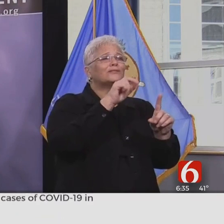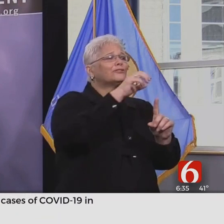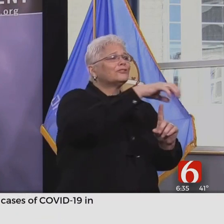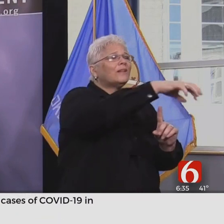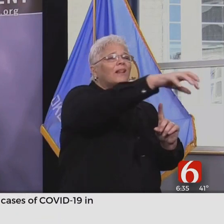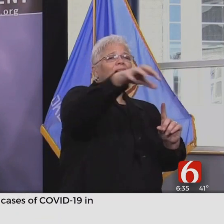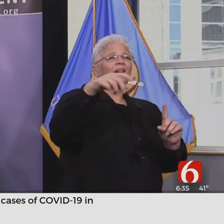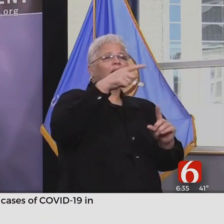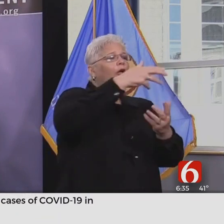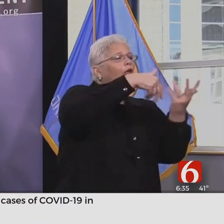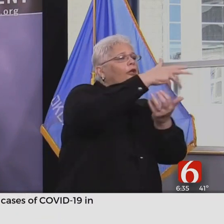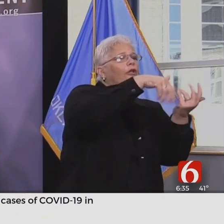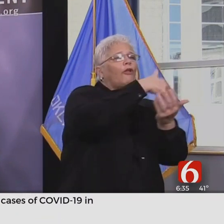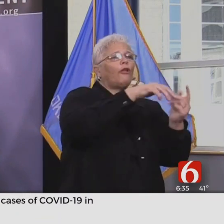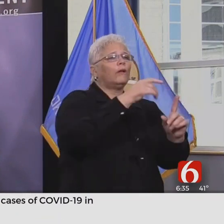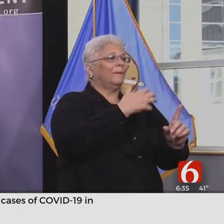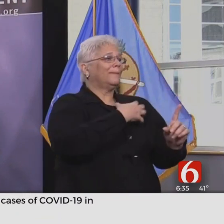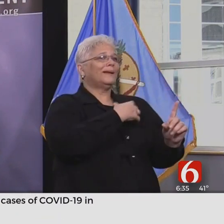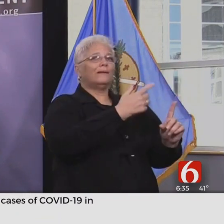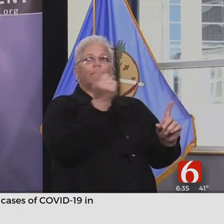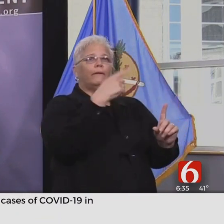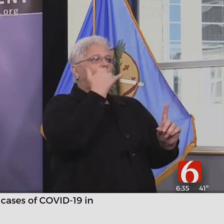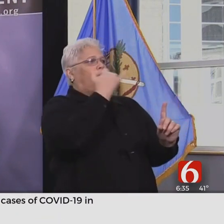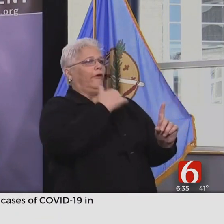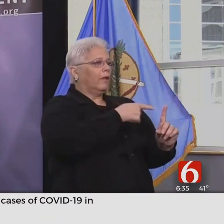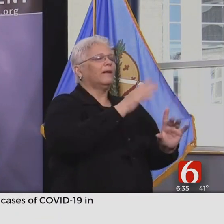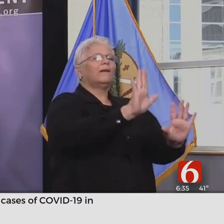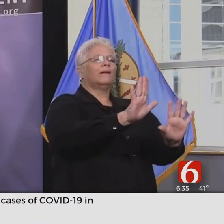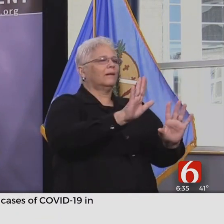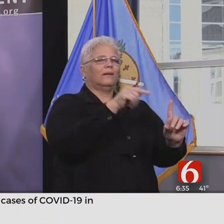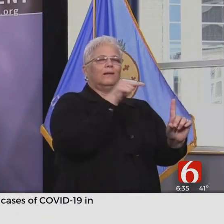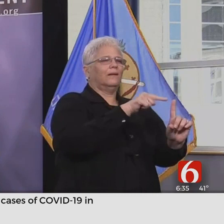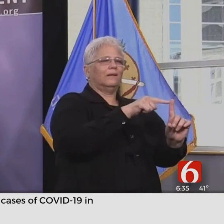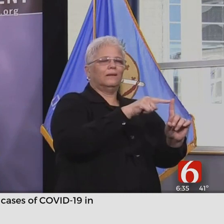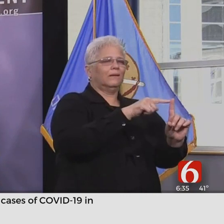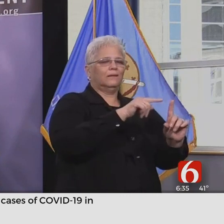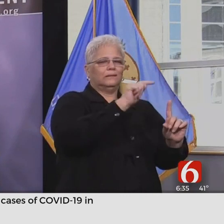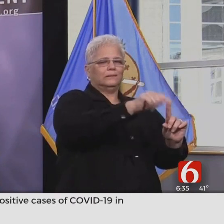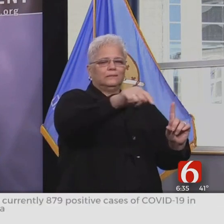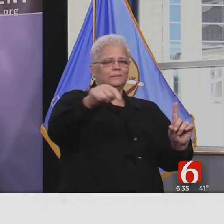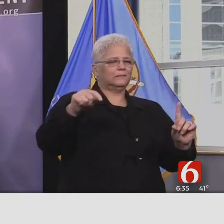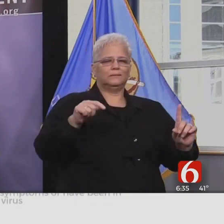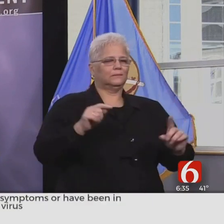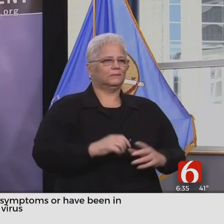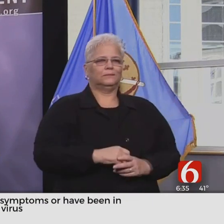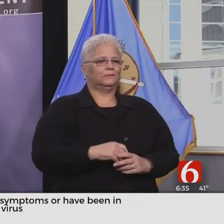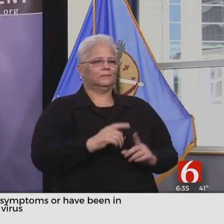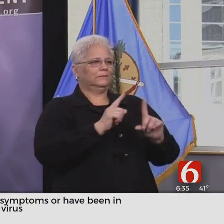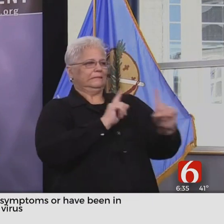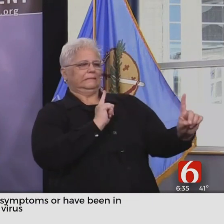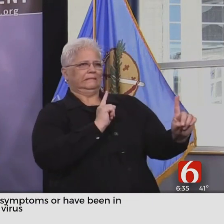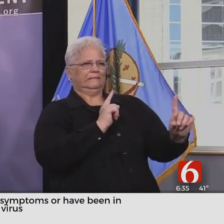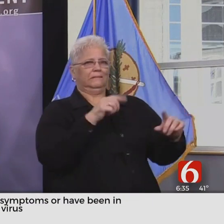city and the state are using translators. However, they say more needs to be done on the state, city, and federal level to share videos